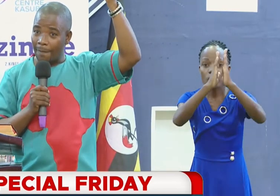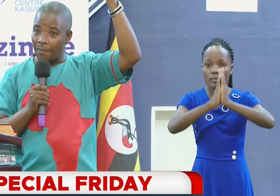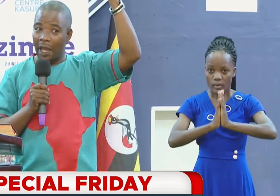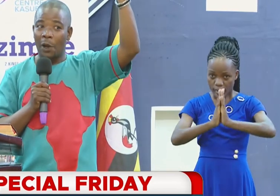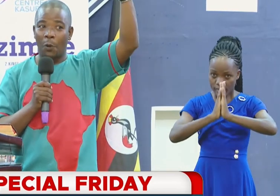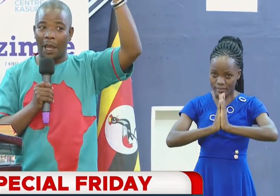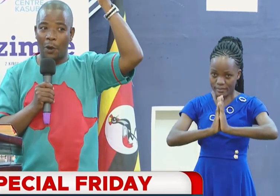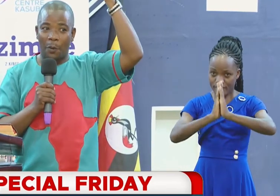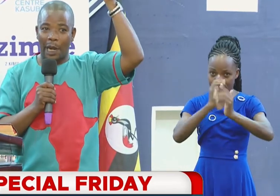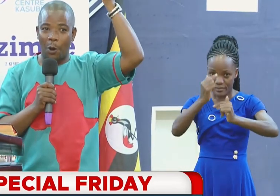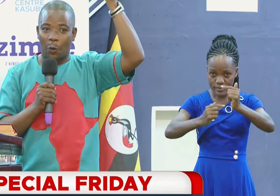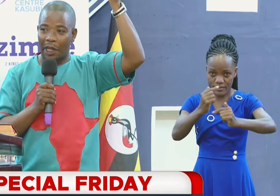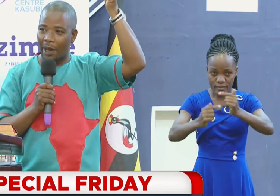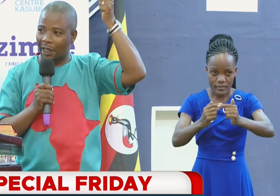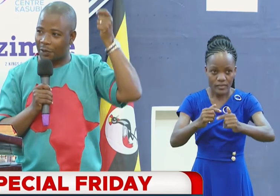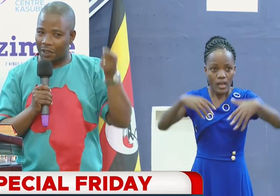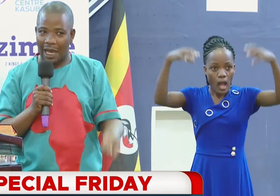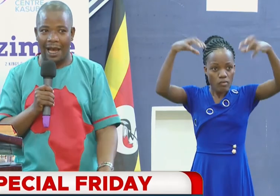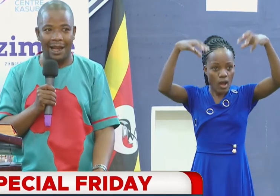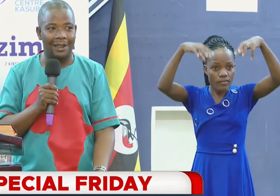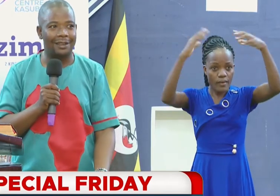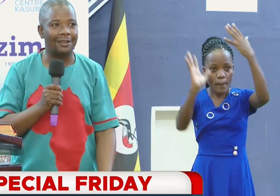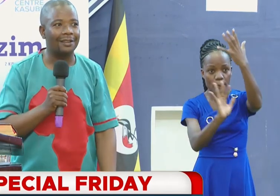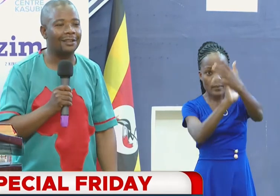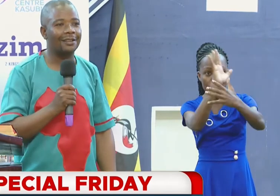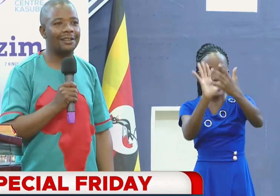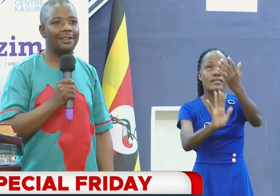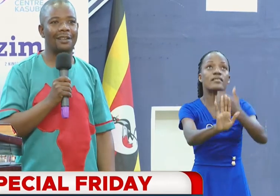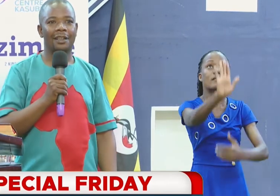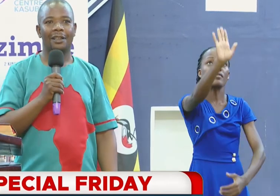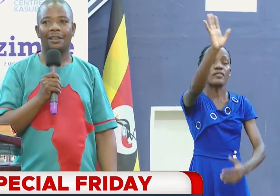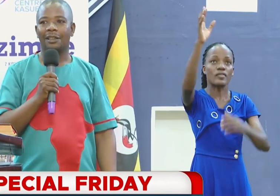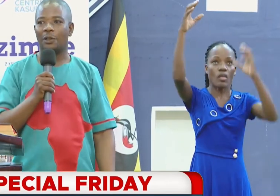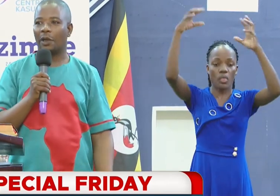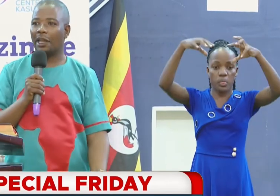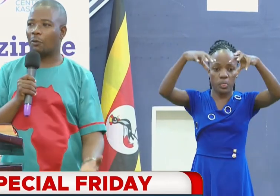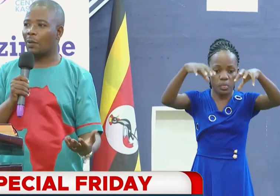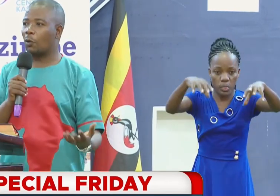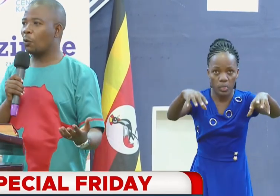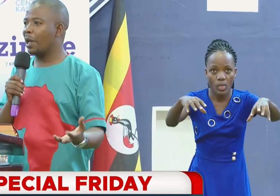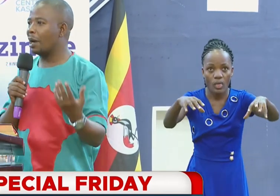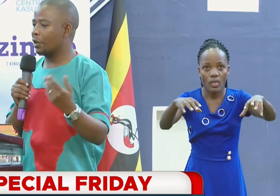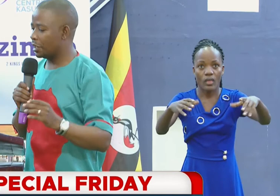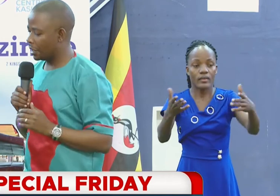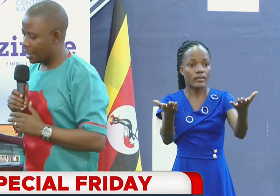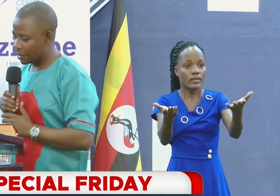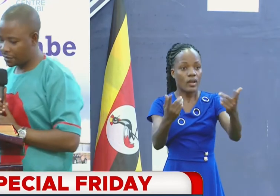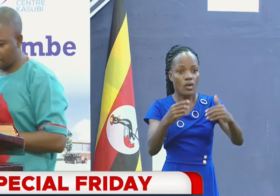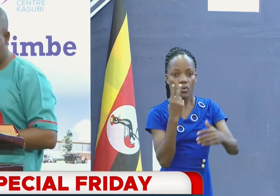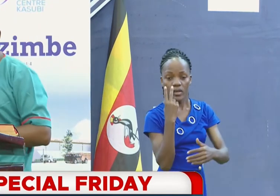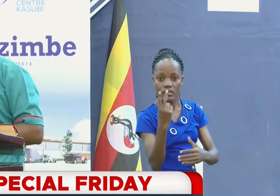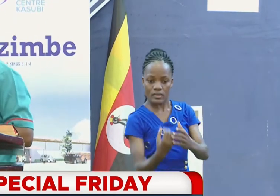we pray, and the rain of his presence reigns, amen, we